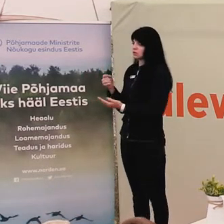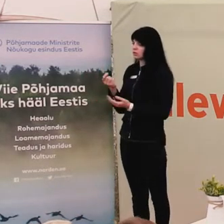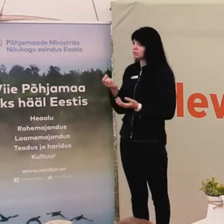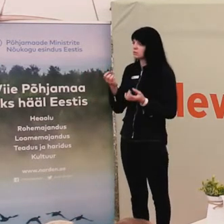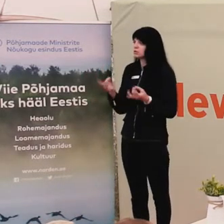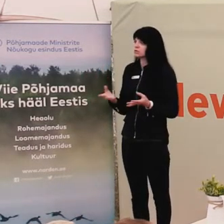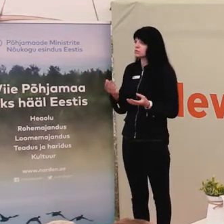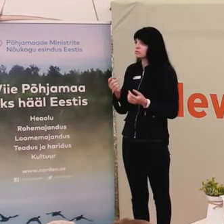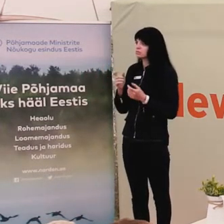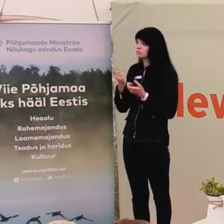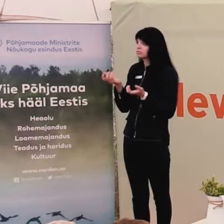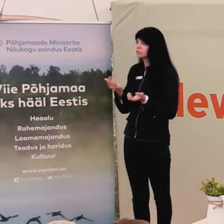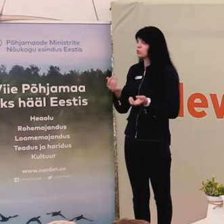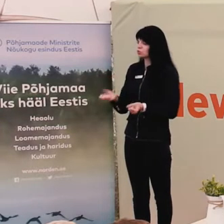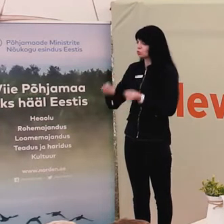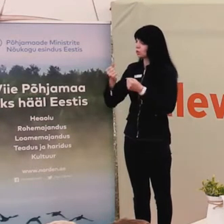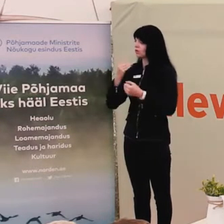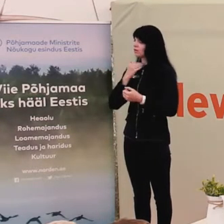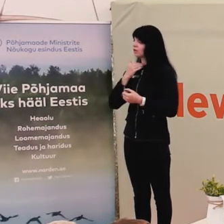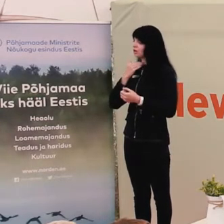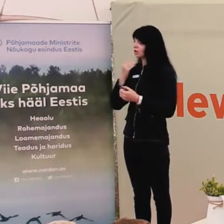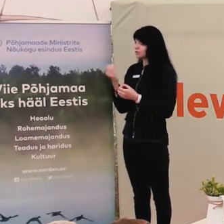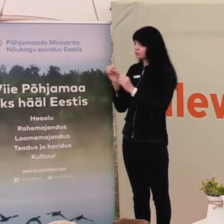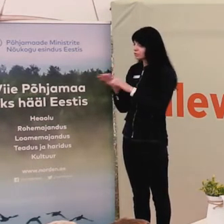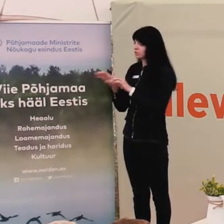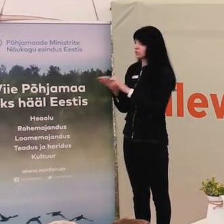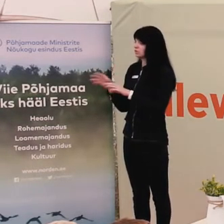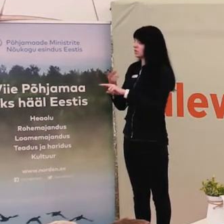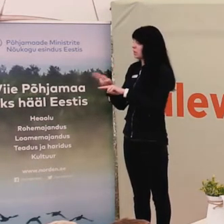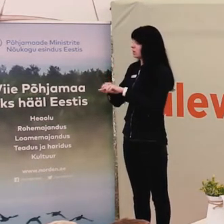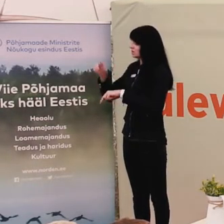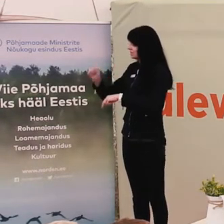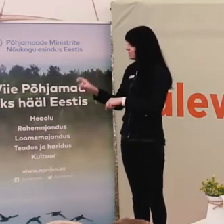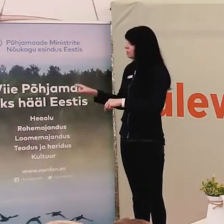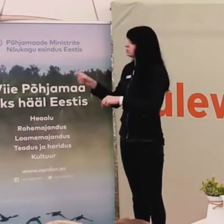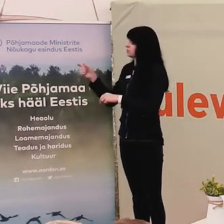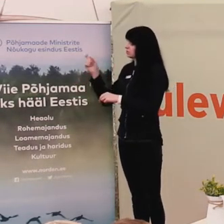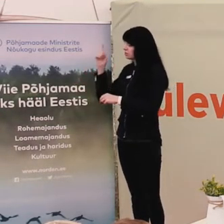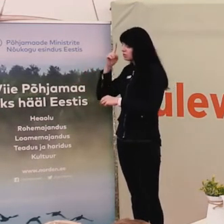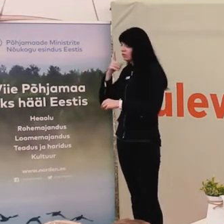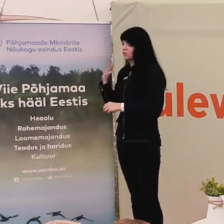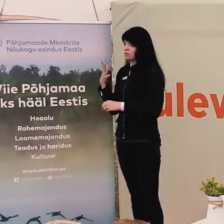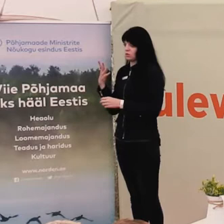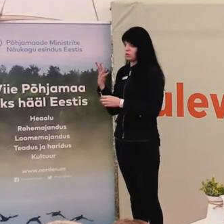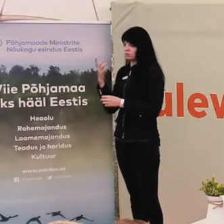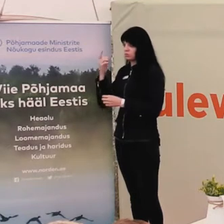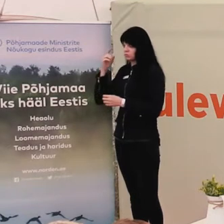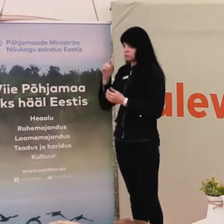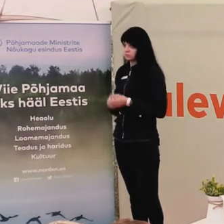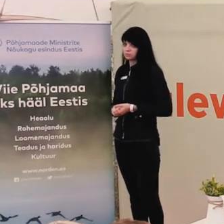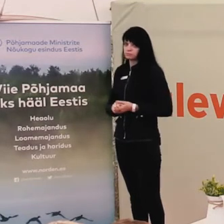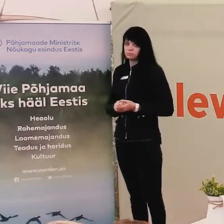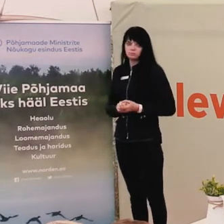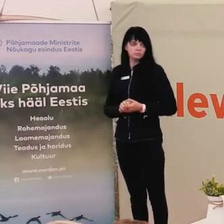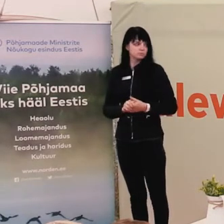If you don't understand, you're not popular anymore. So you need to start thinking, you're forced to think. So the question of